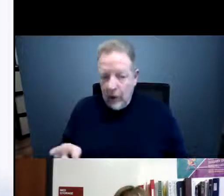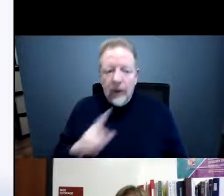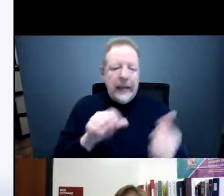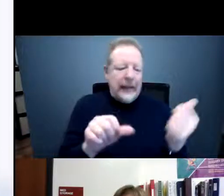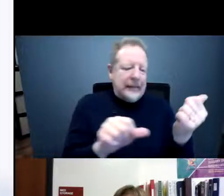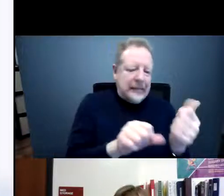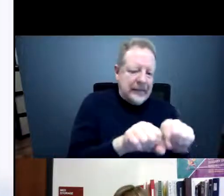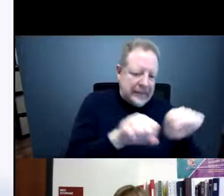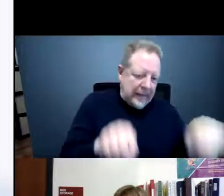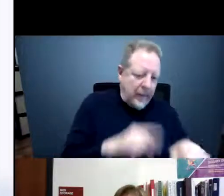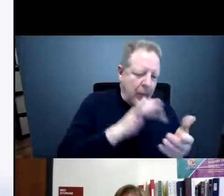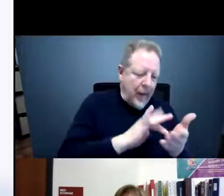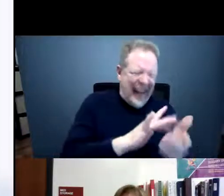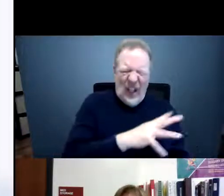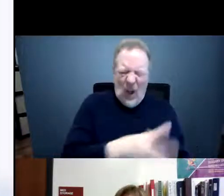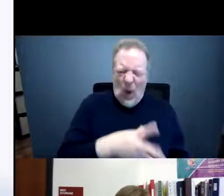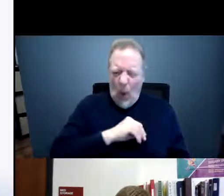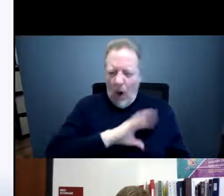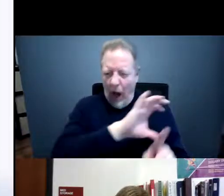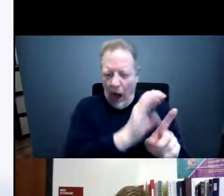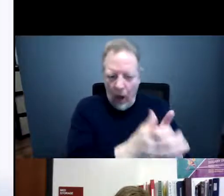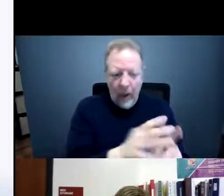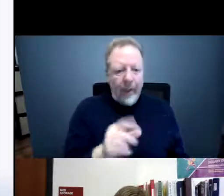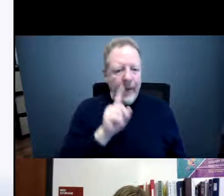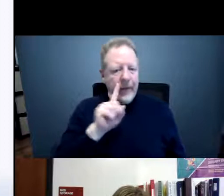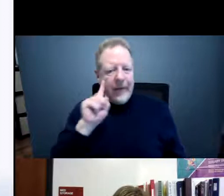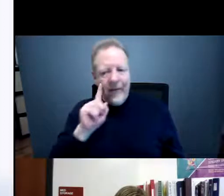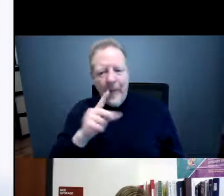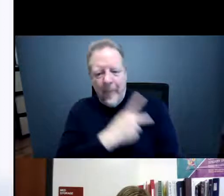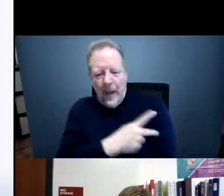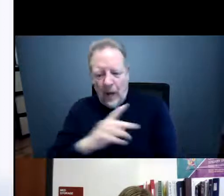has its own culture, and then there's the deaf patient culture.